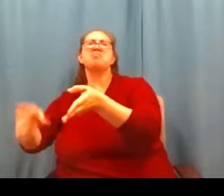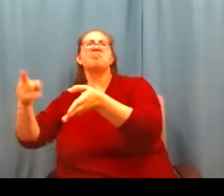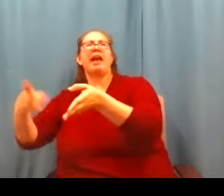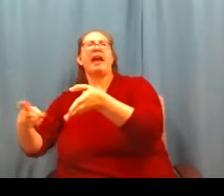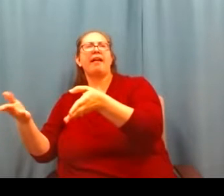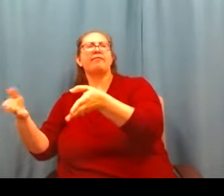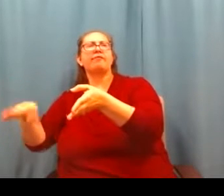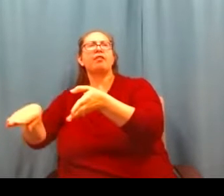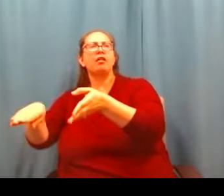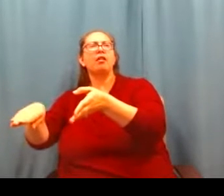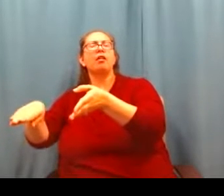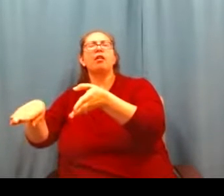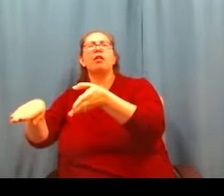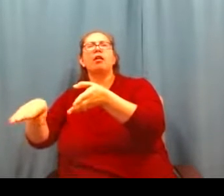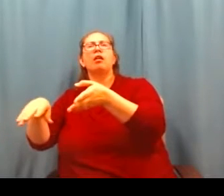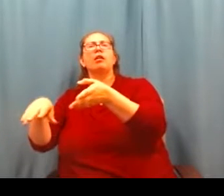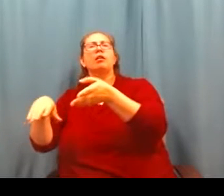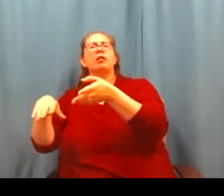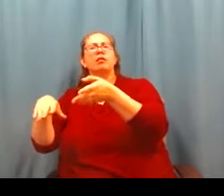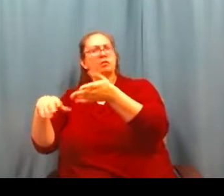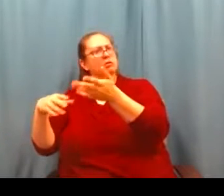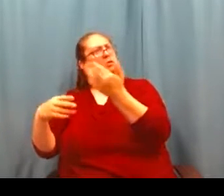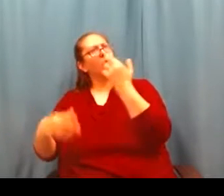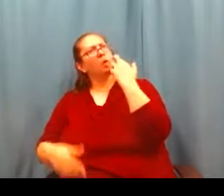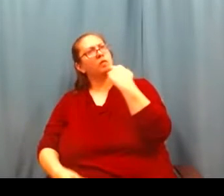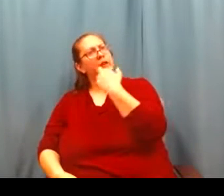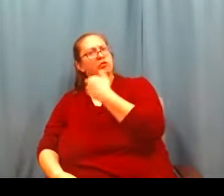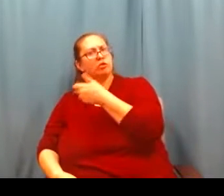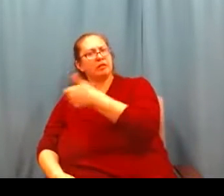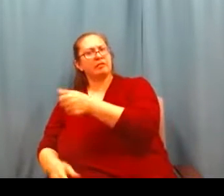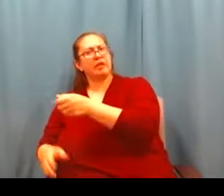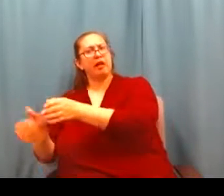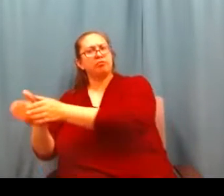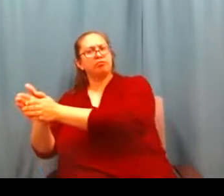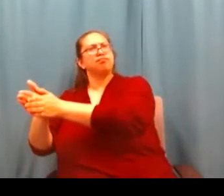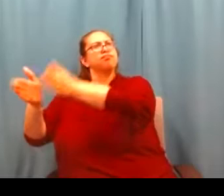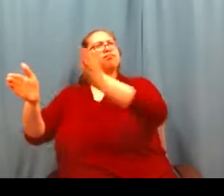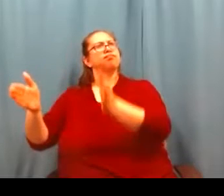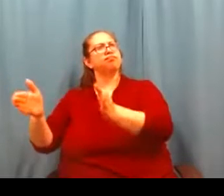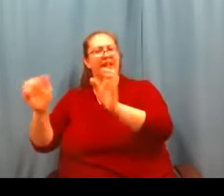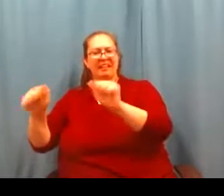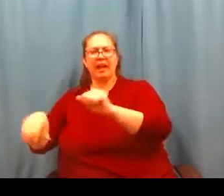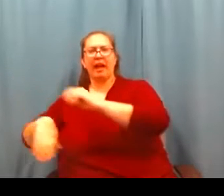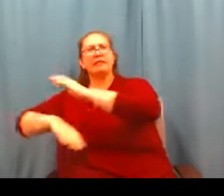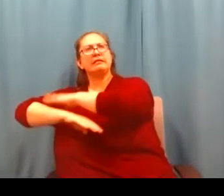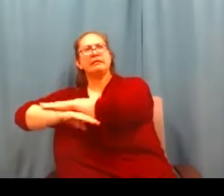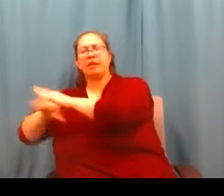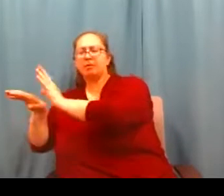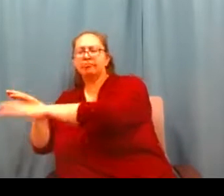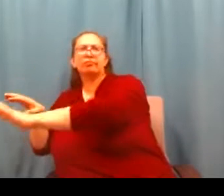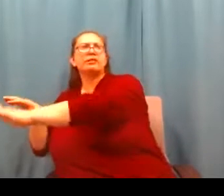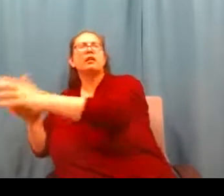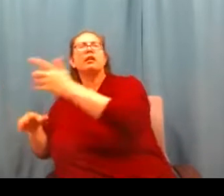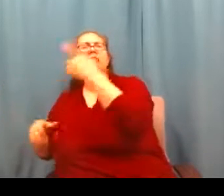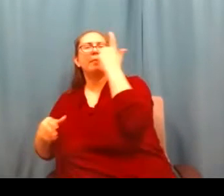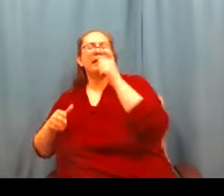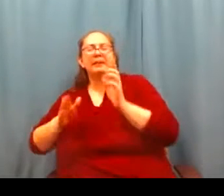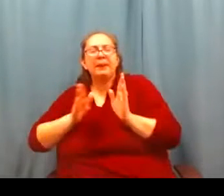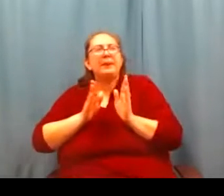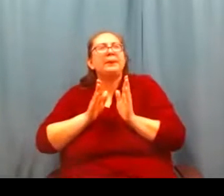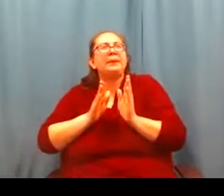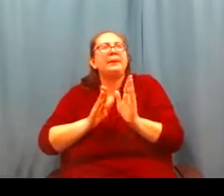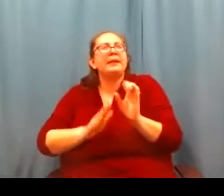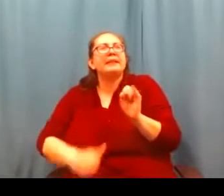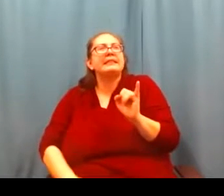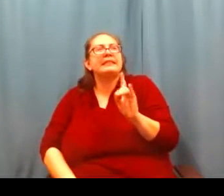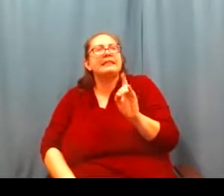restaurants to expand their outdoor dining, particularly in areas where there might not be enough sidewalk to do that. Also willing